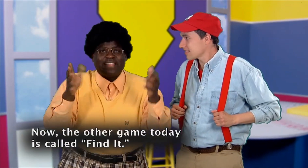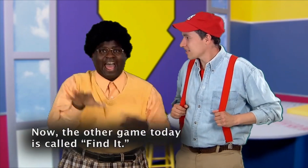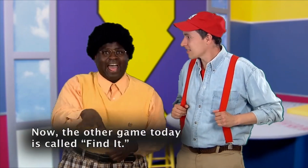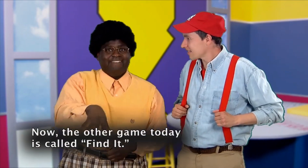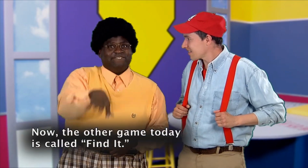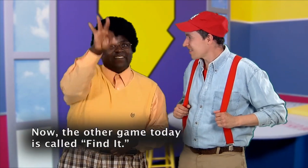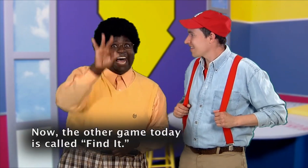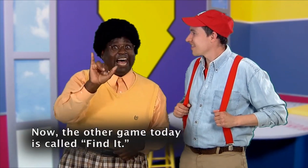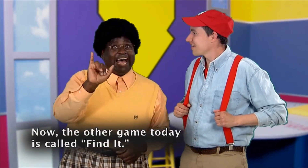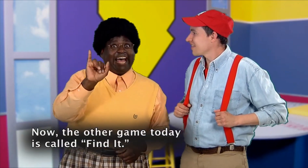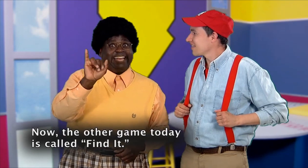called Find It.